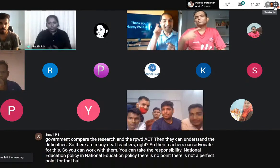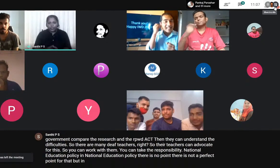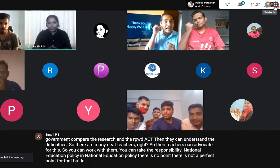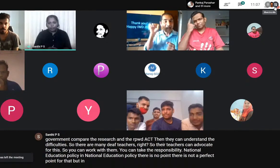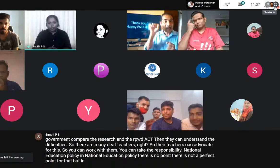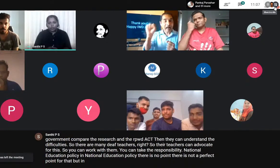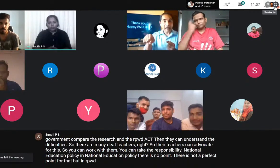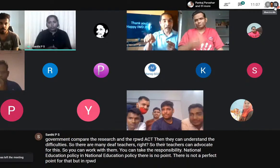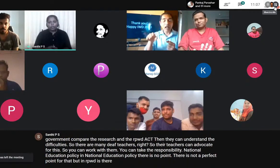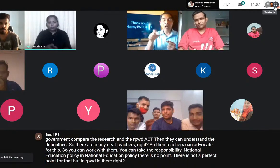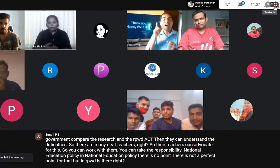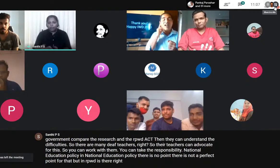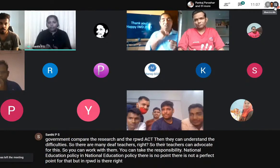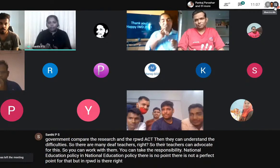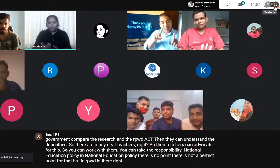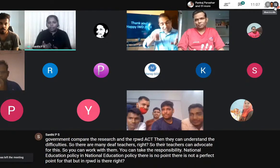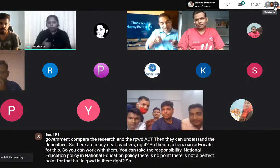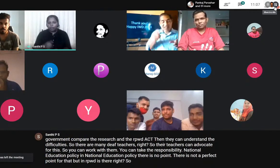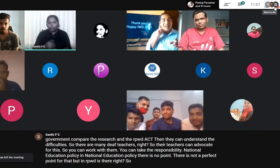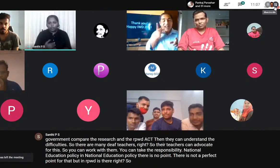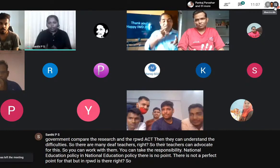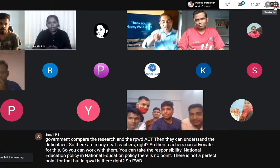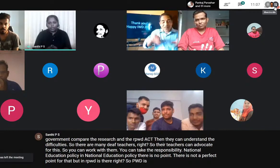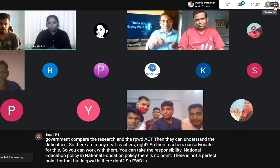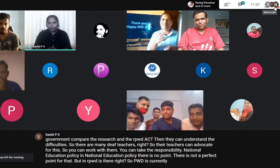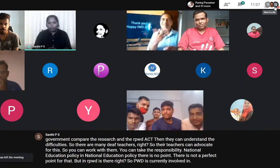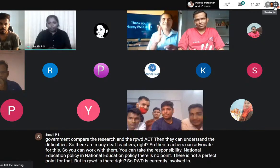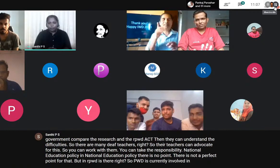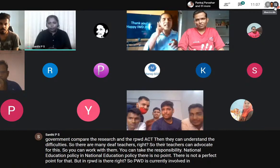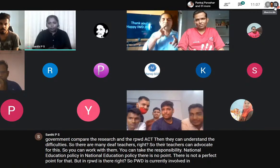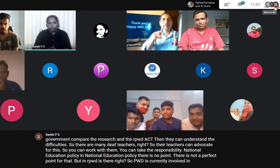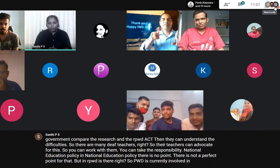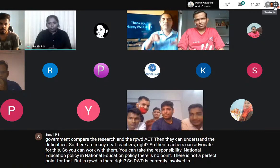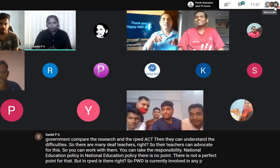there, right? So RPWD is currently involved in NEP.